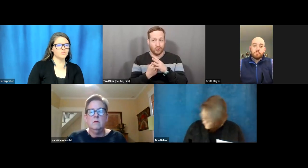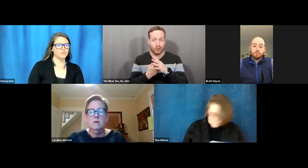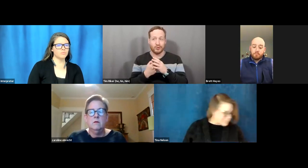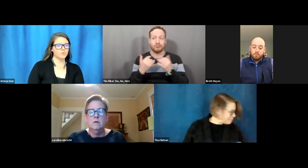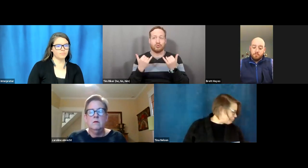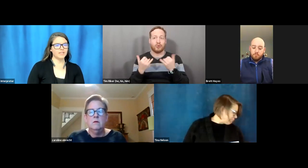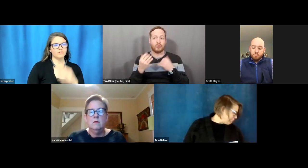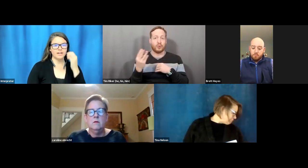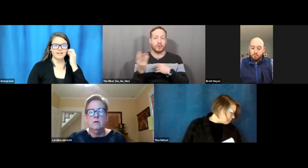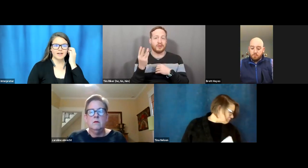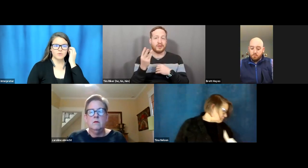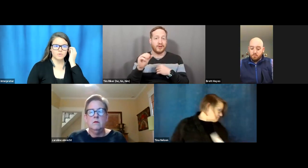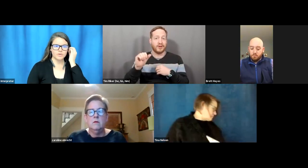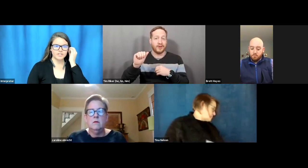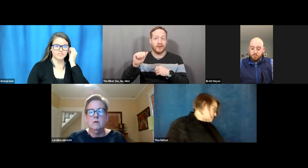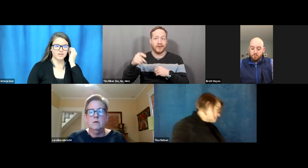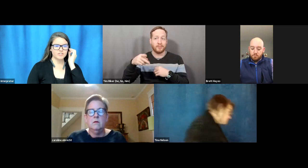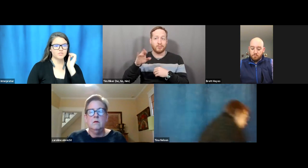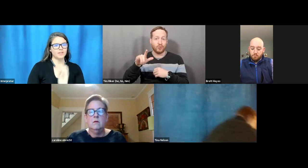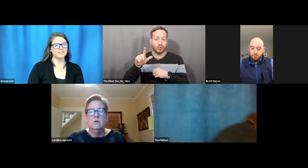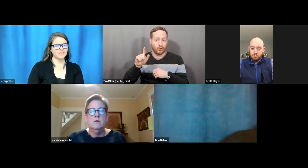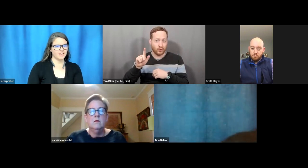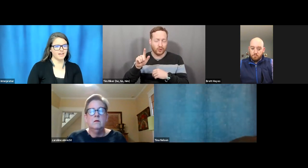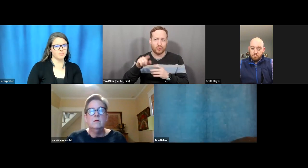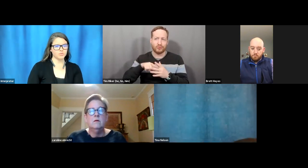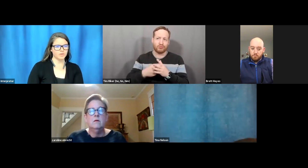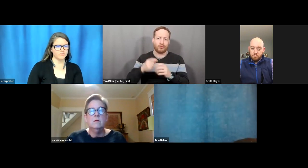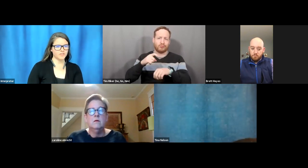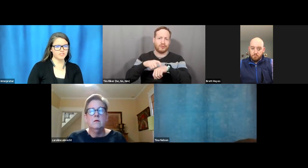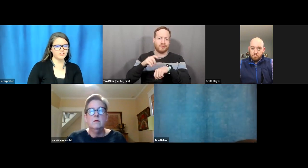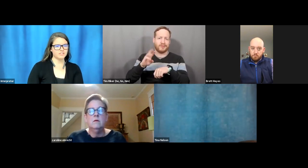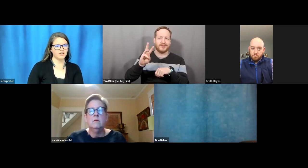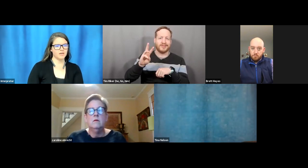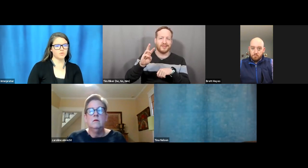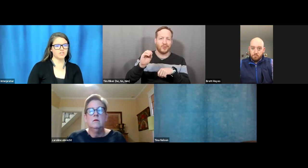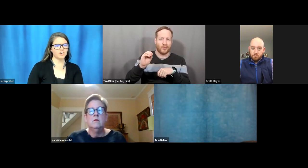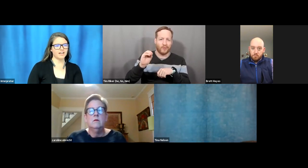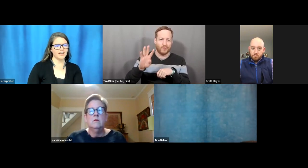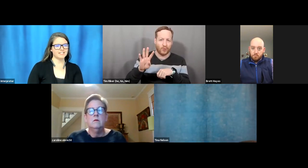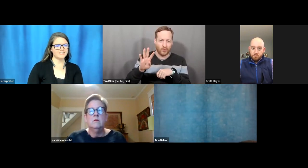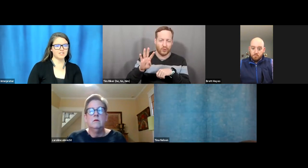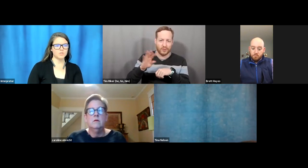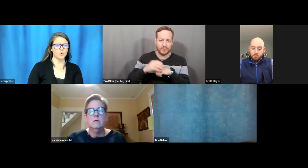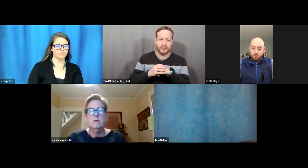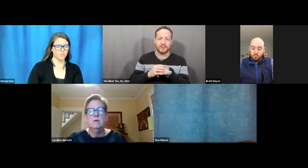So the meeting right now, we're going to start Wednesday, April 21st, and we're starting at 6:04.